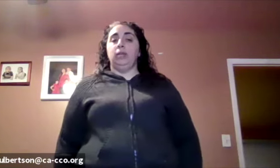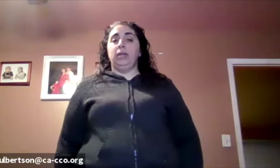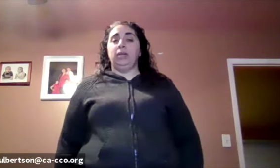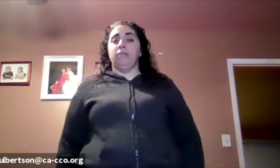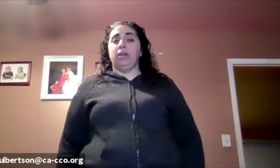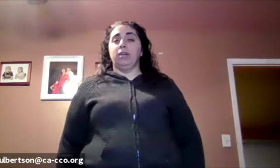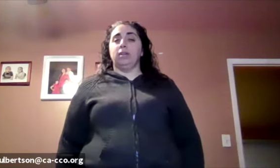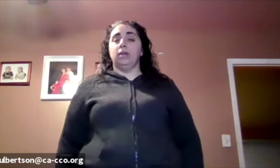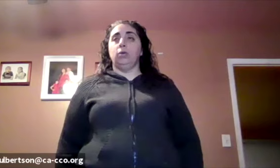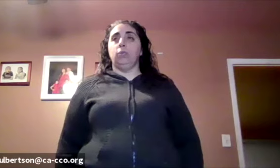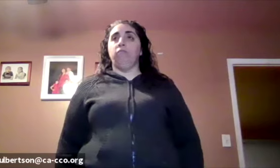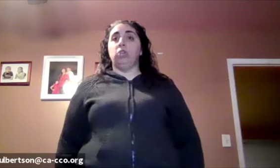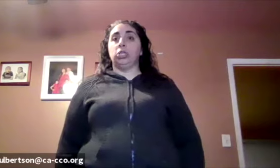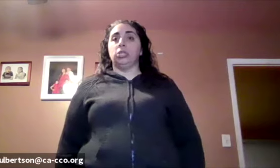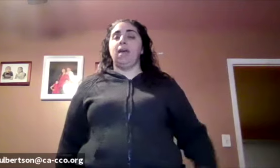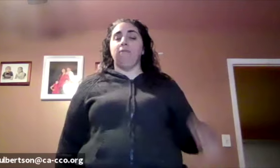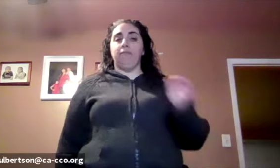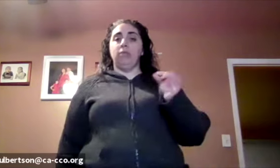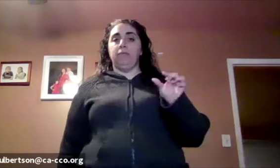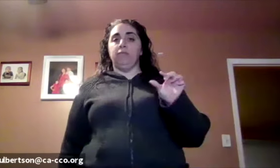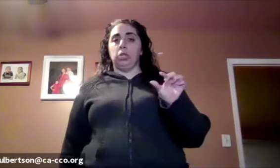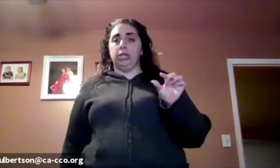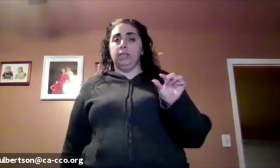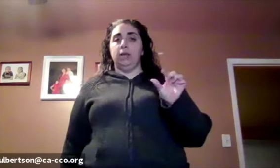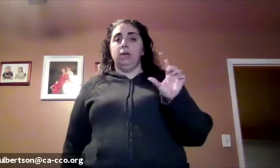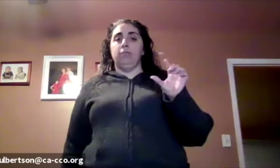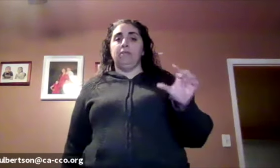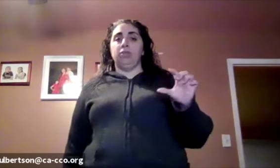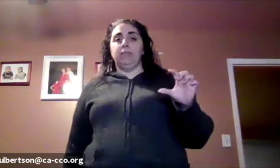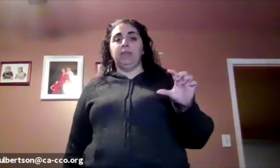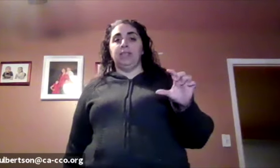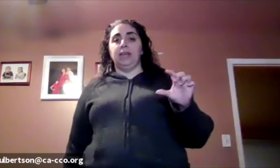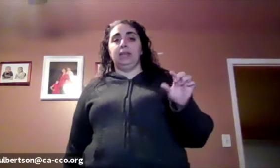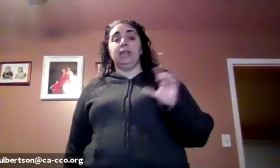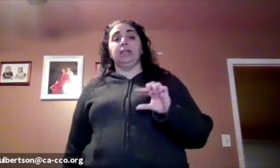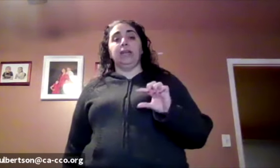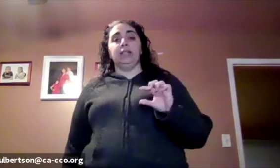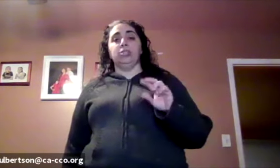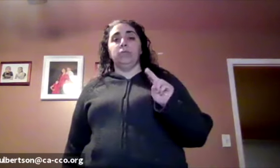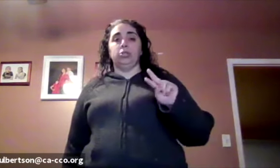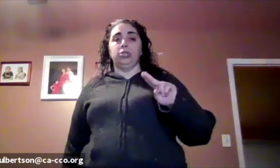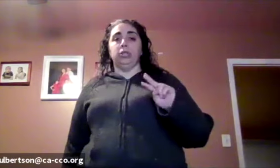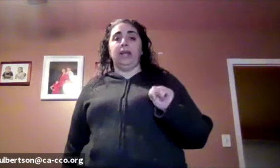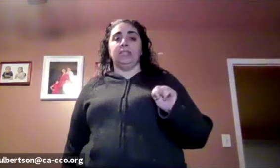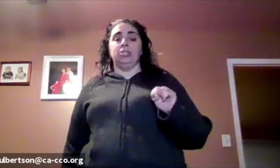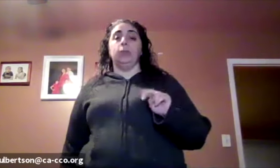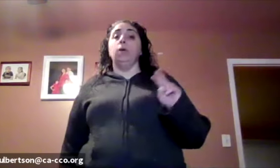bit different verse. They have a few different verses for the first time they sing than the ladies do. There's just the last two,